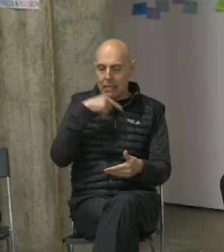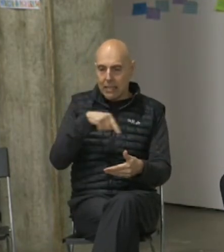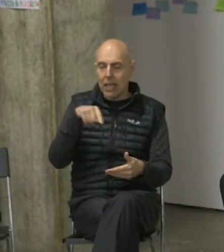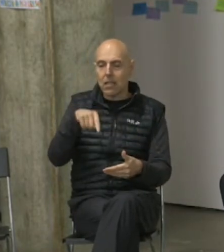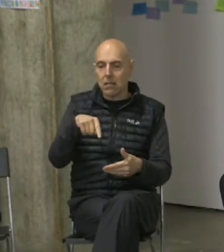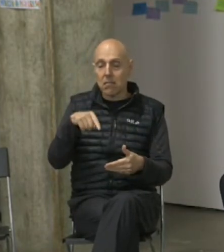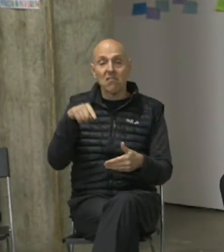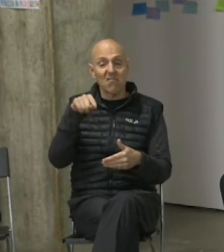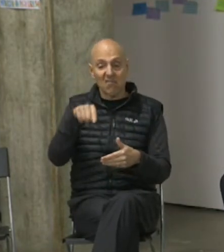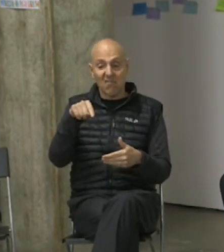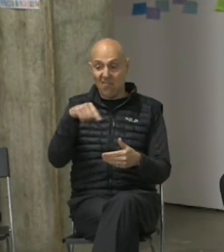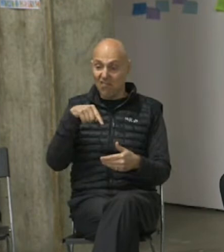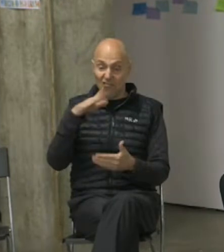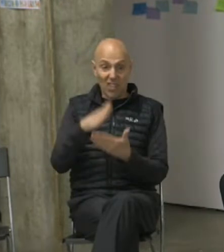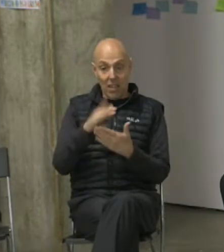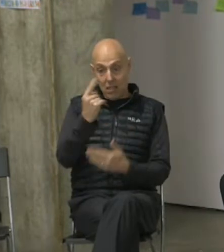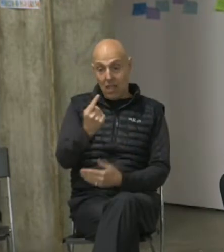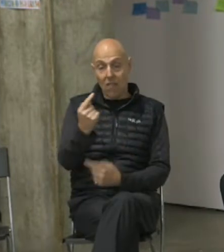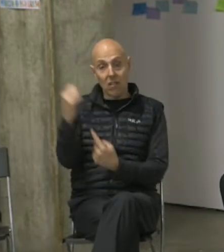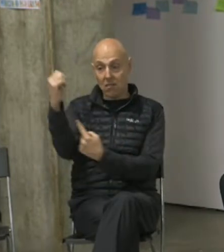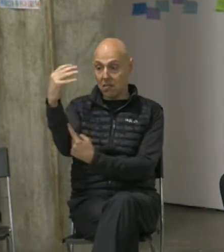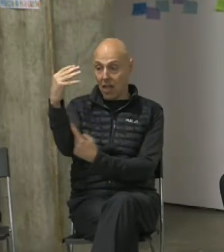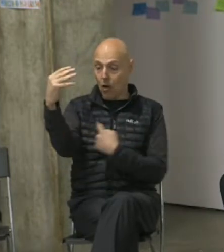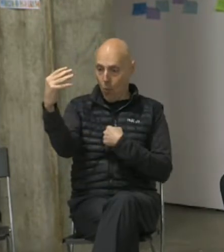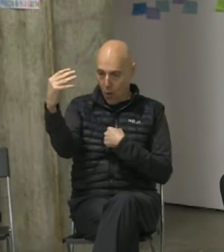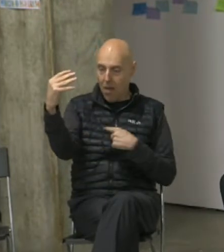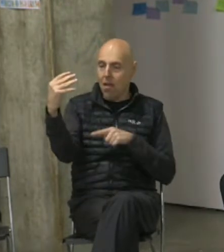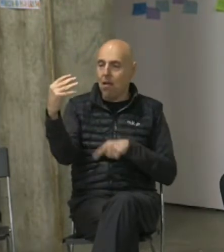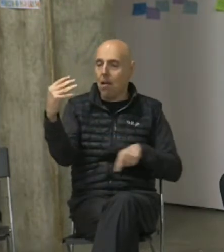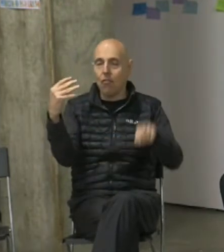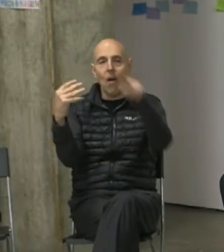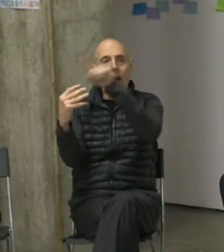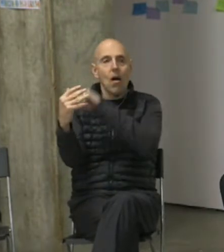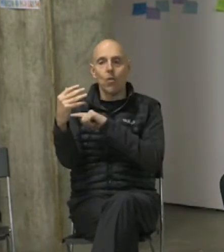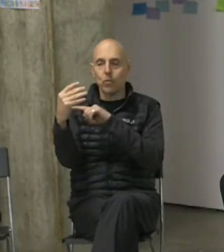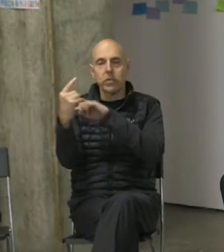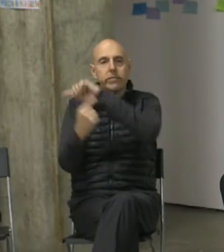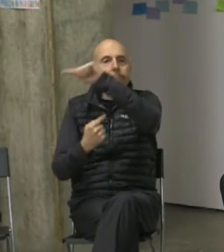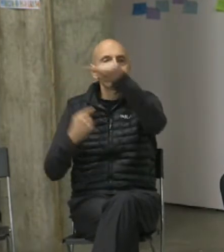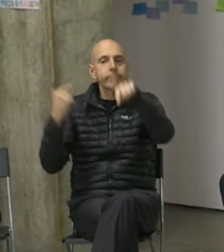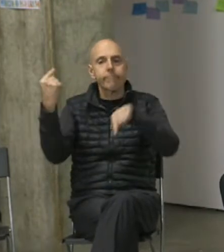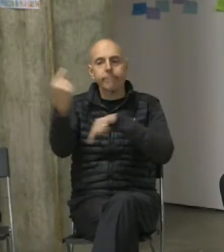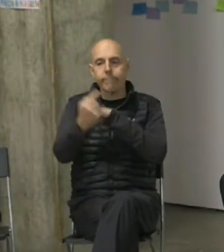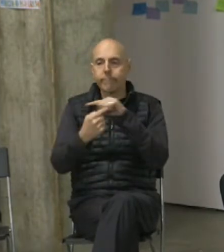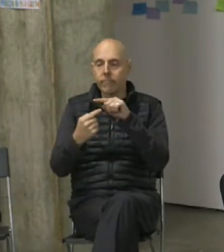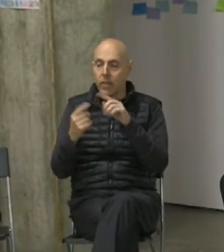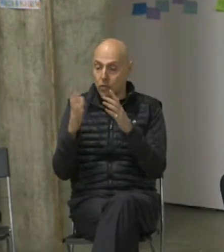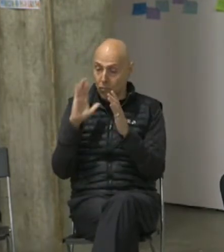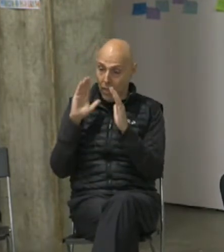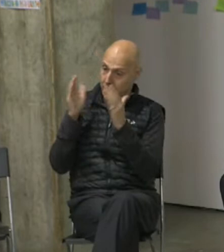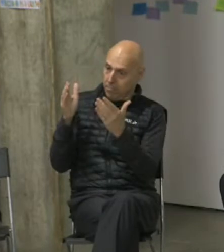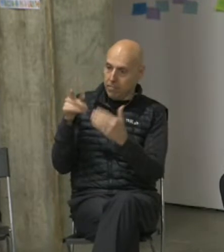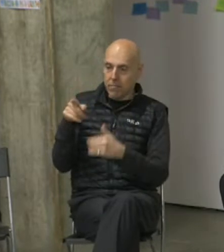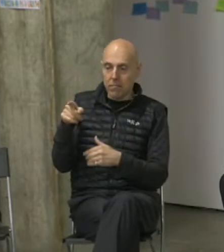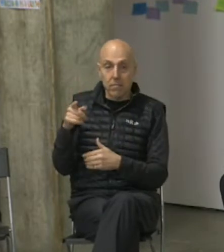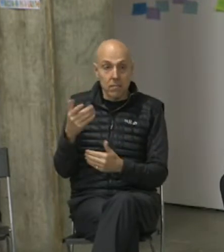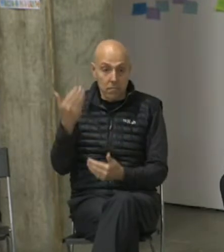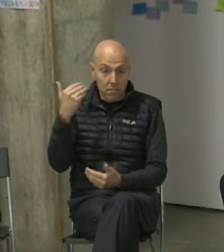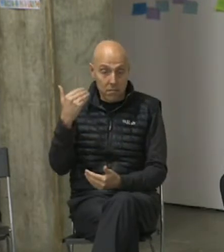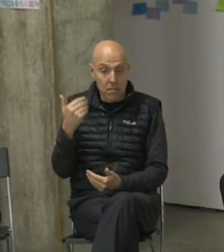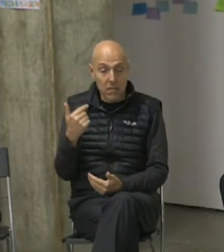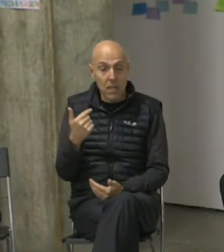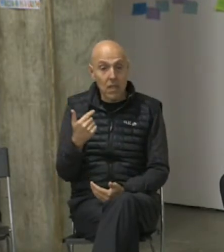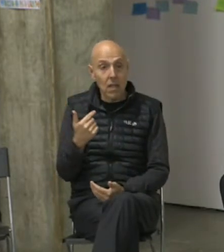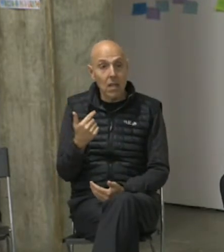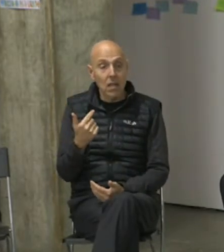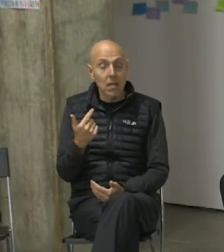we all revolved around her, and that continues even in her death. I will always continue to revolve around her and focus my efforts